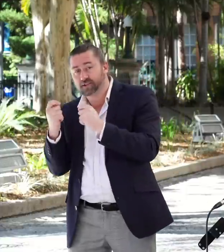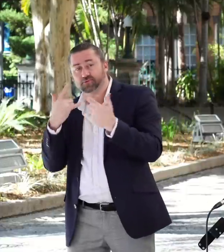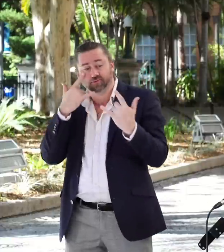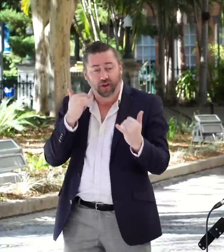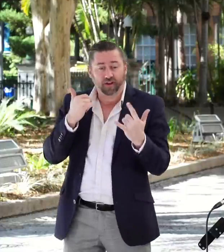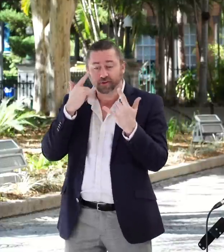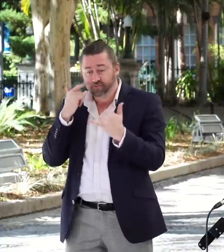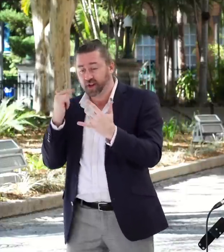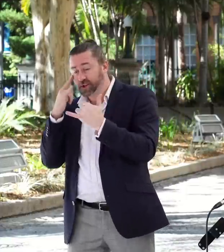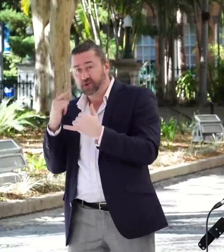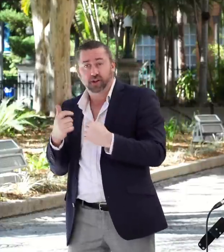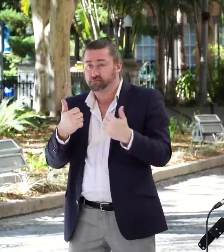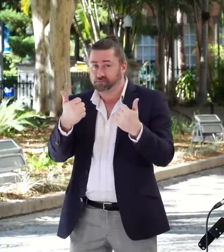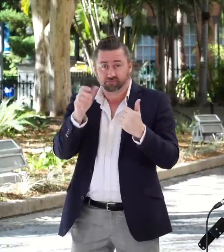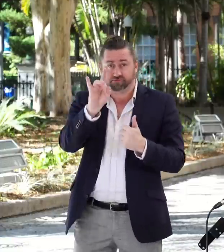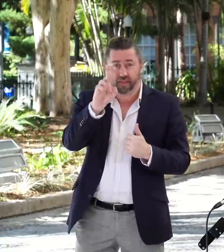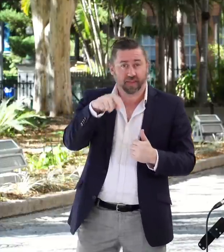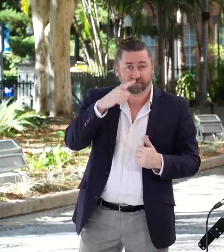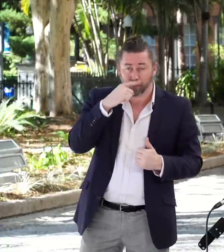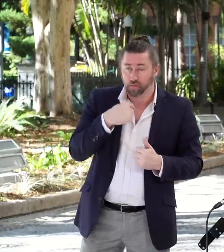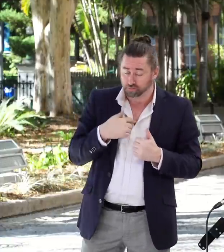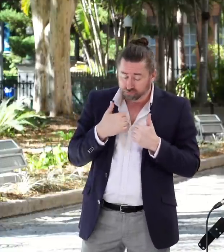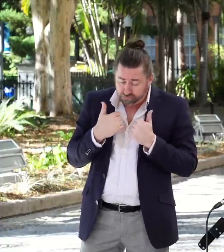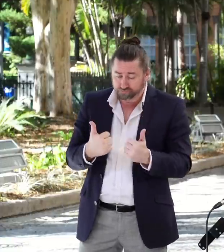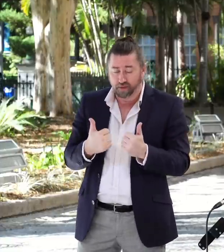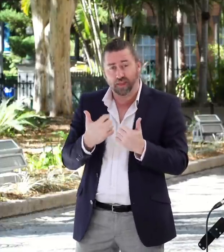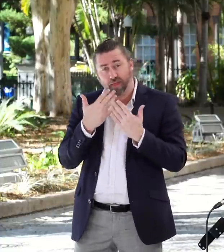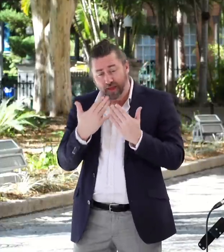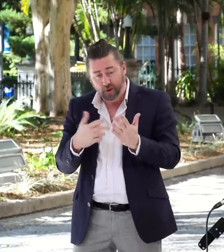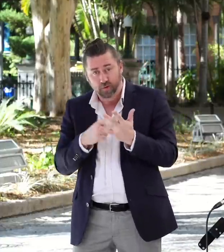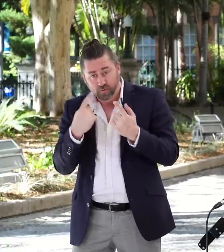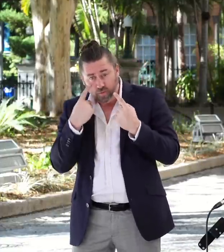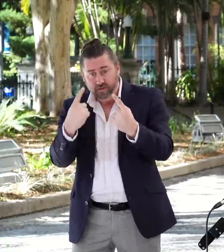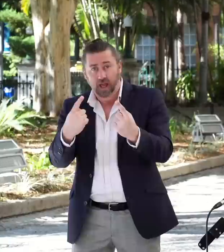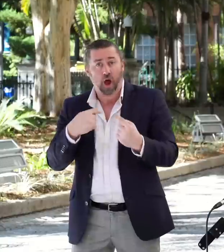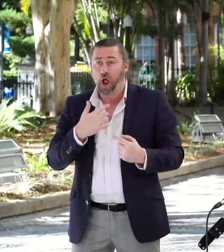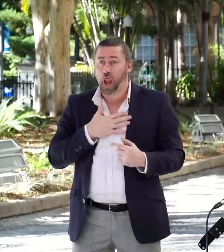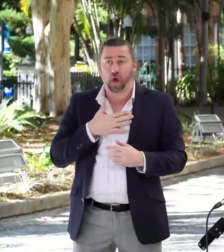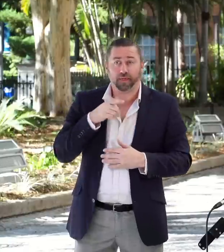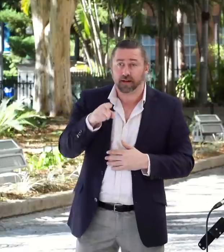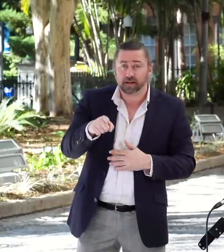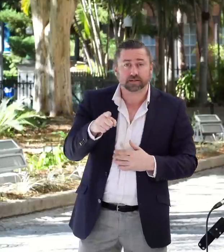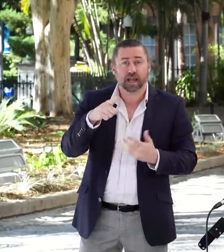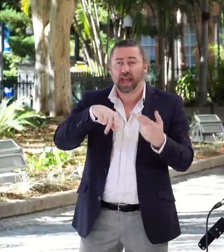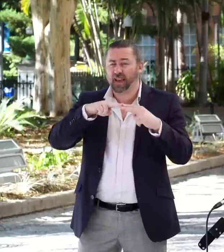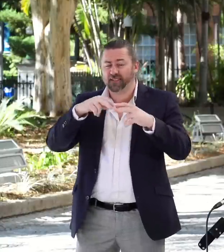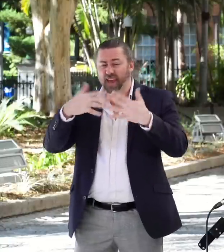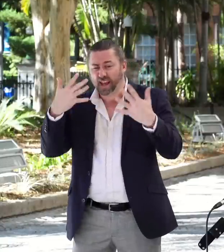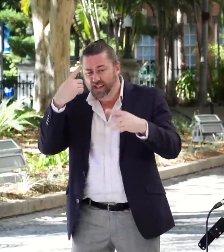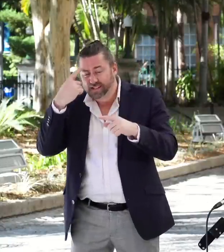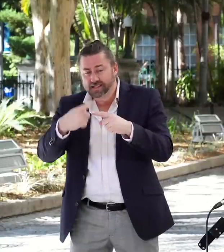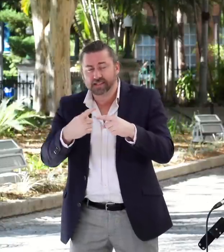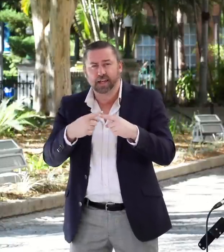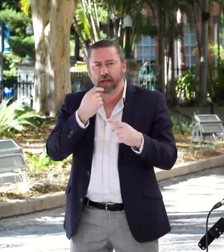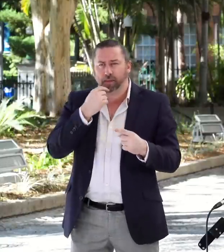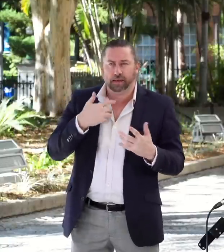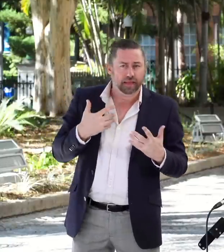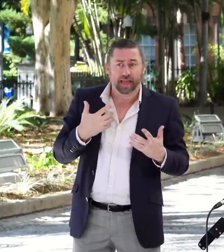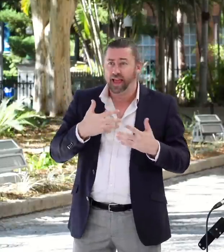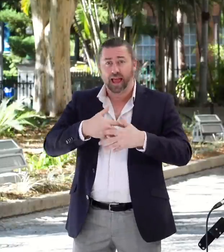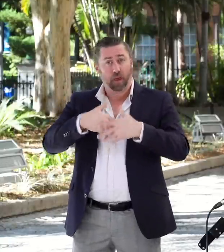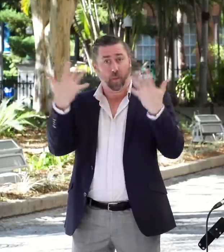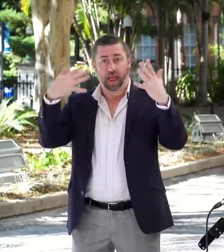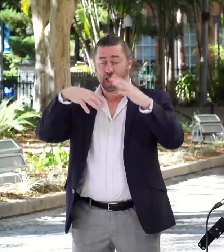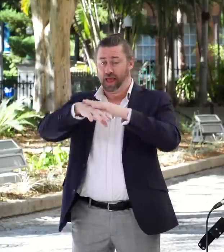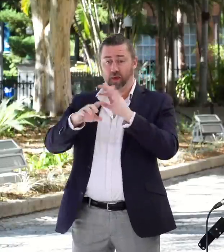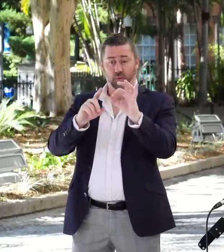fantastic. That's a very, very good result. Please keep coming forward, any symptoms at all, anywhere in Queensland,